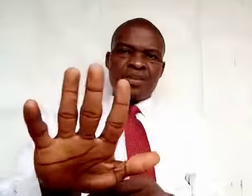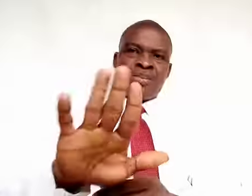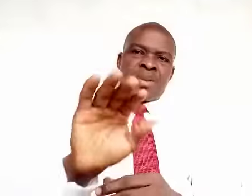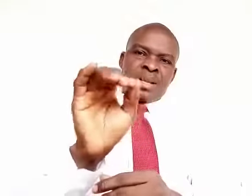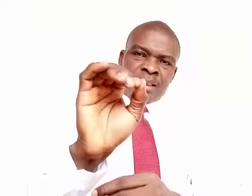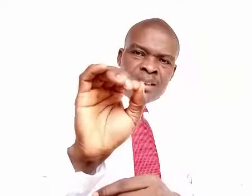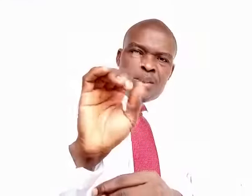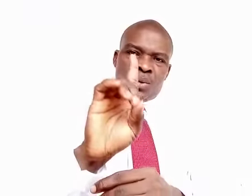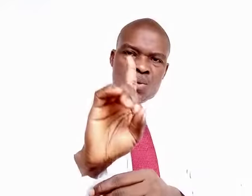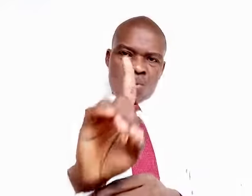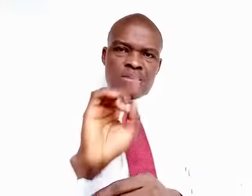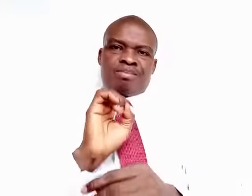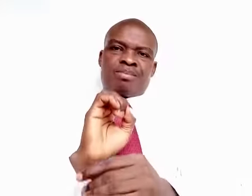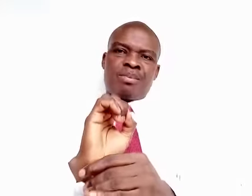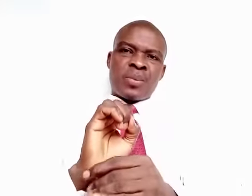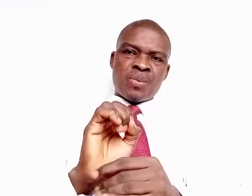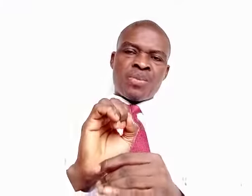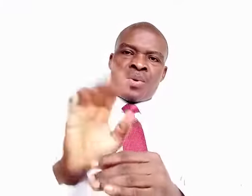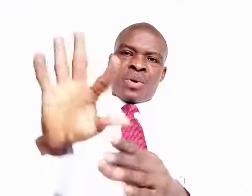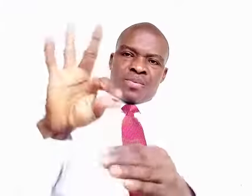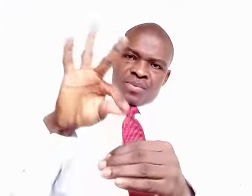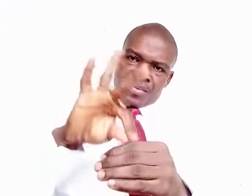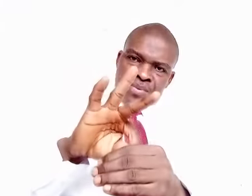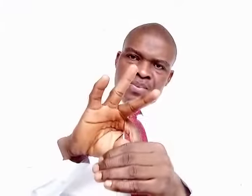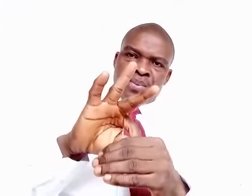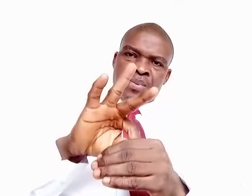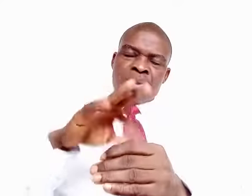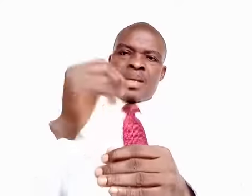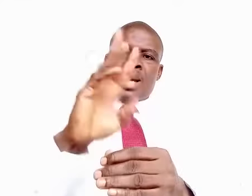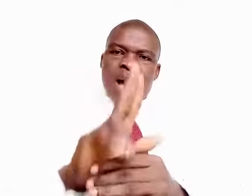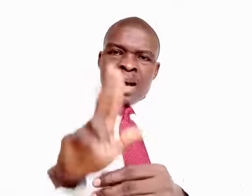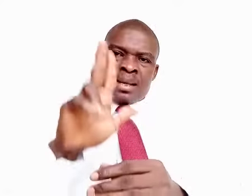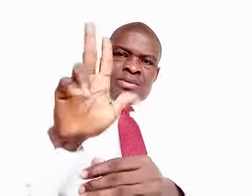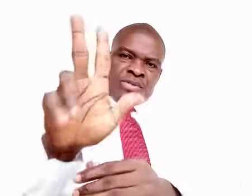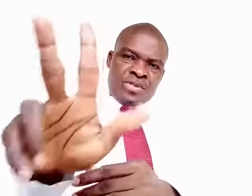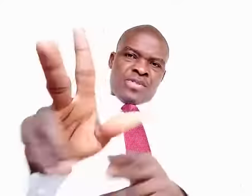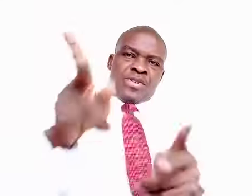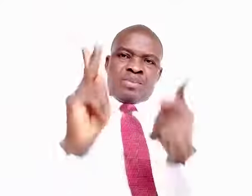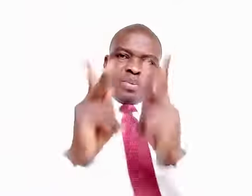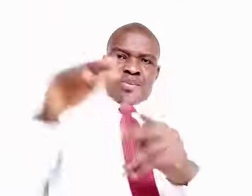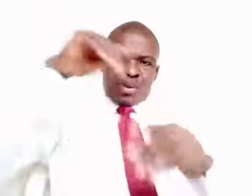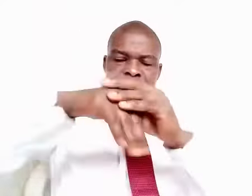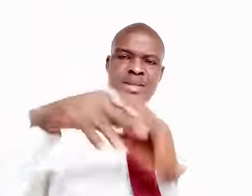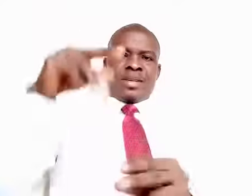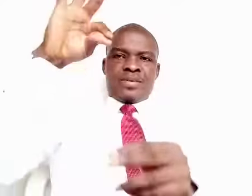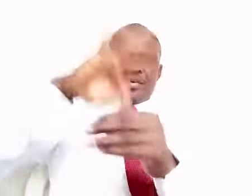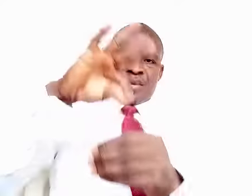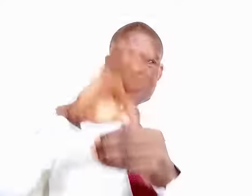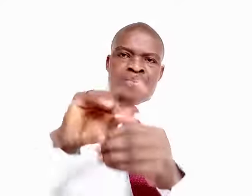2387 55 01 votes were polled. There were three candidates in the election. Two of them got